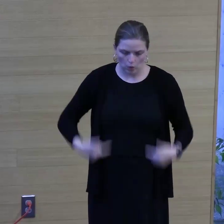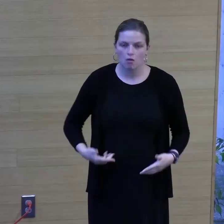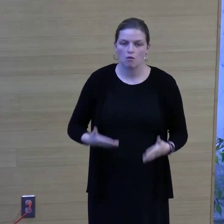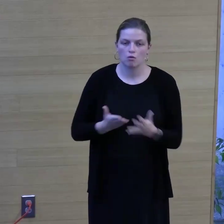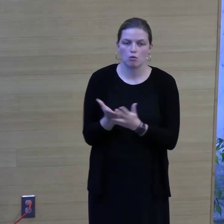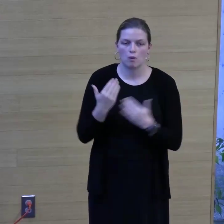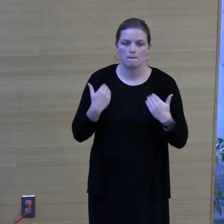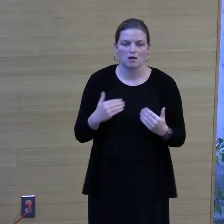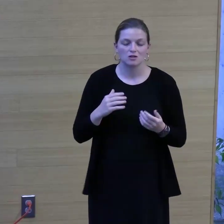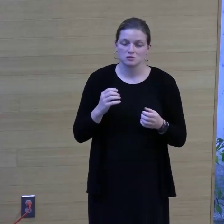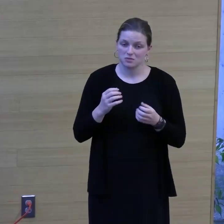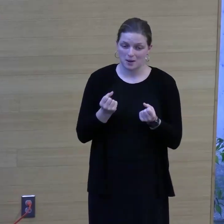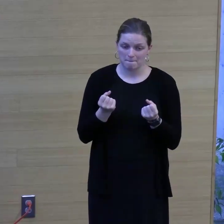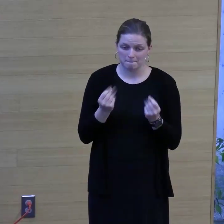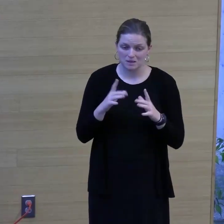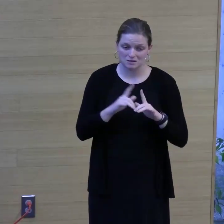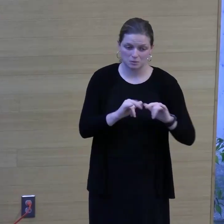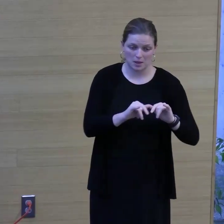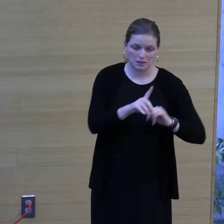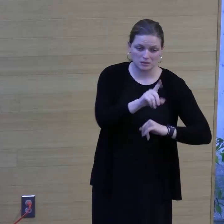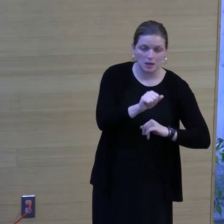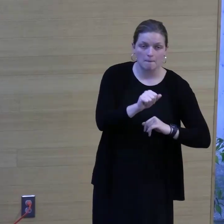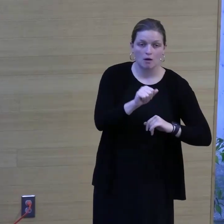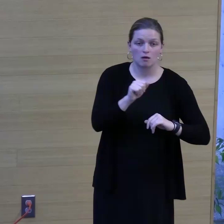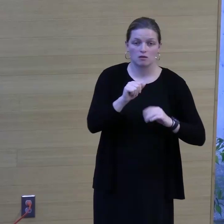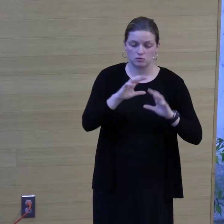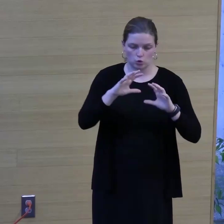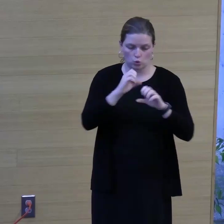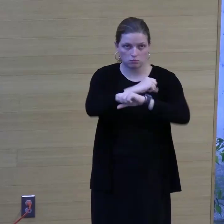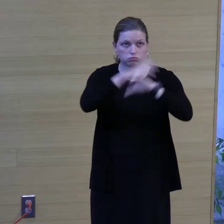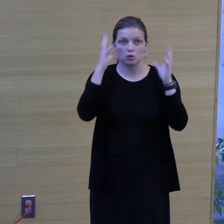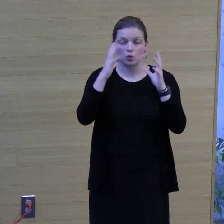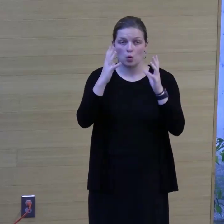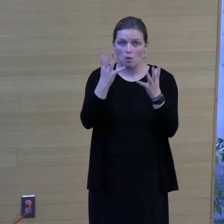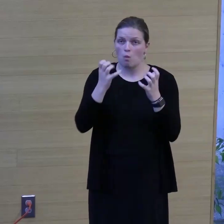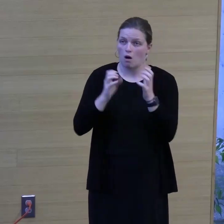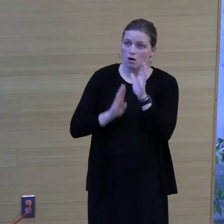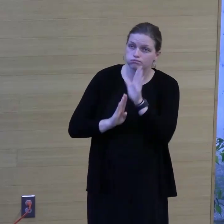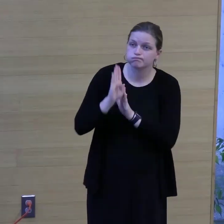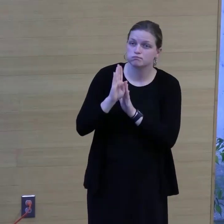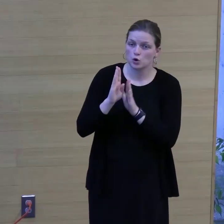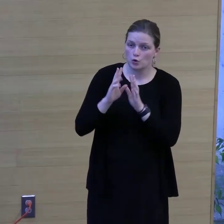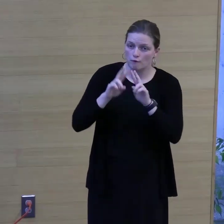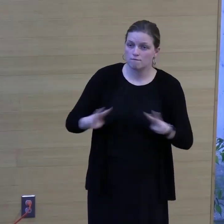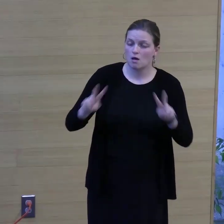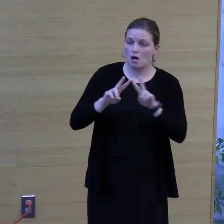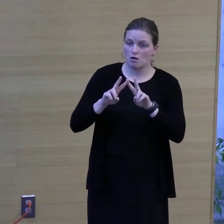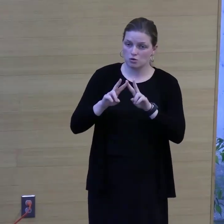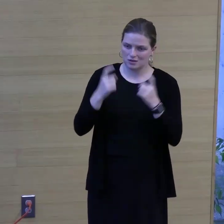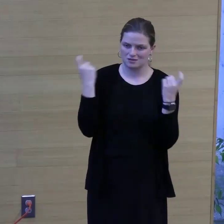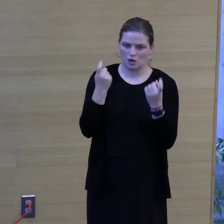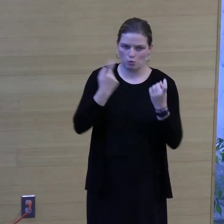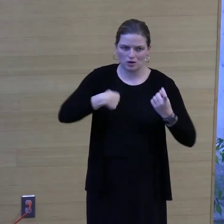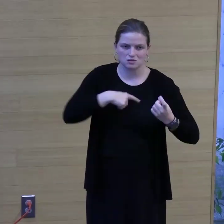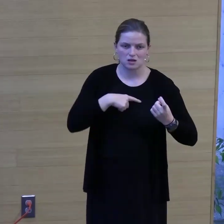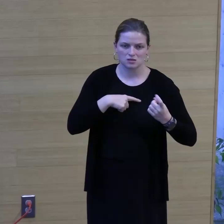simultaneously been disabled people visioning a world where we flourish a world that values and celebrates us